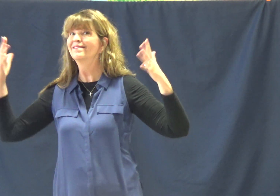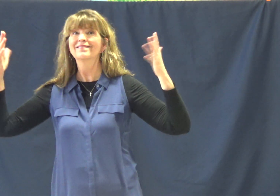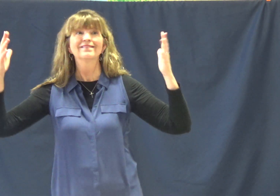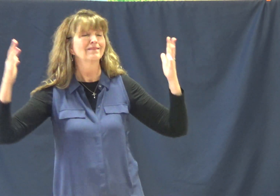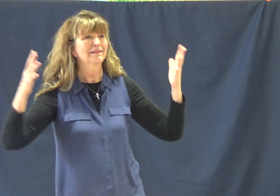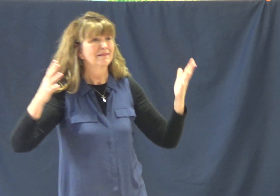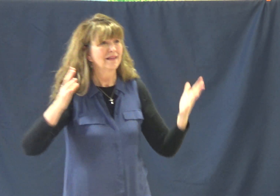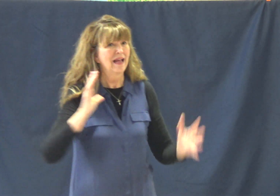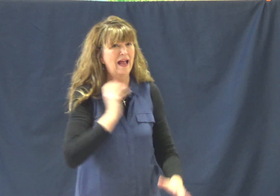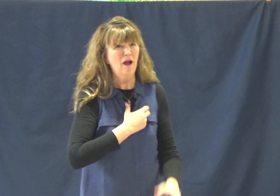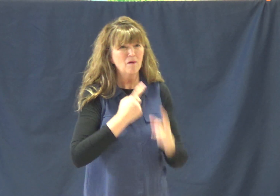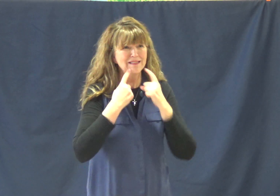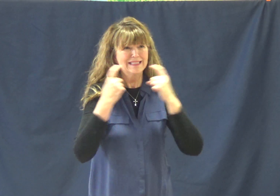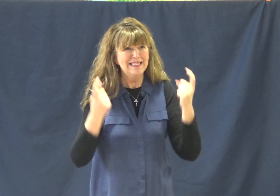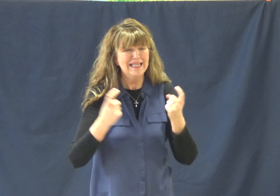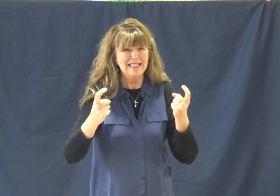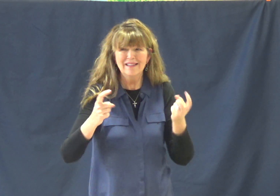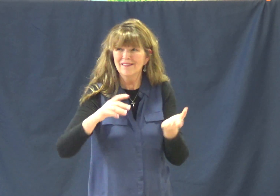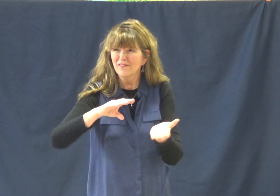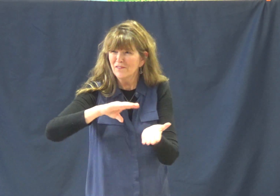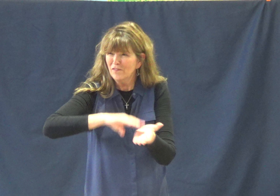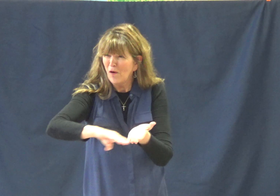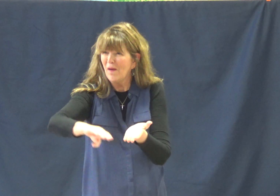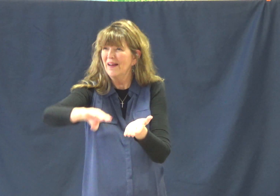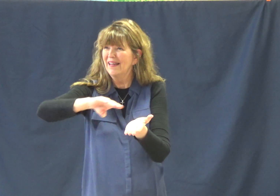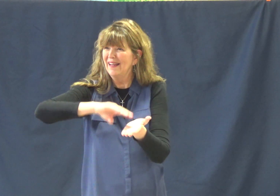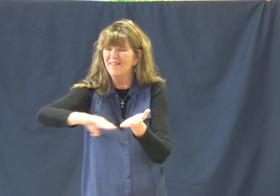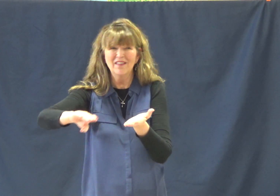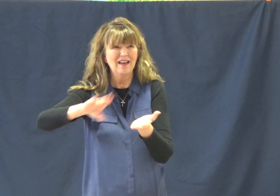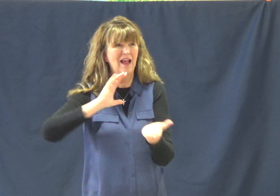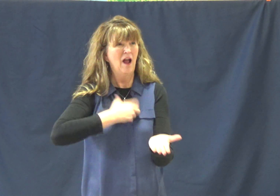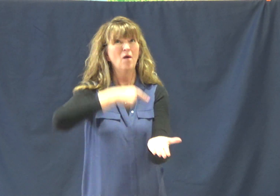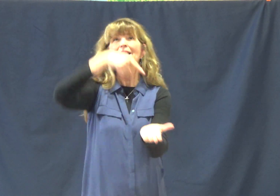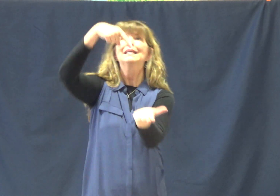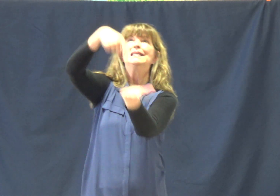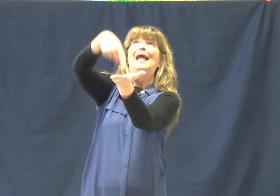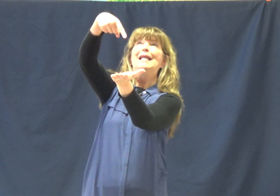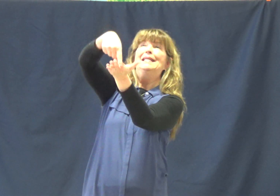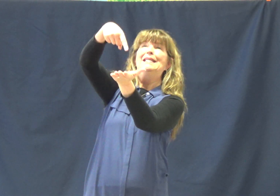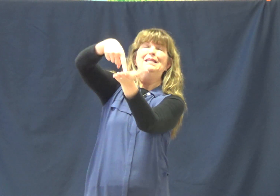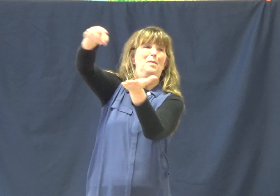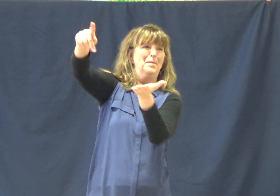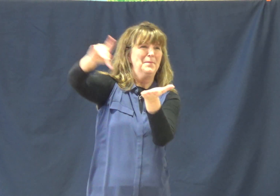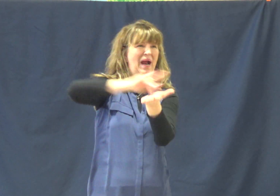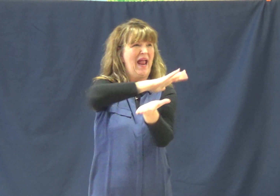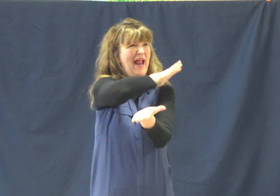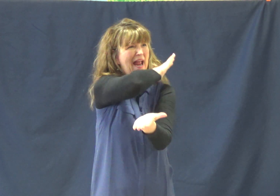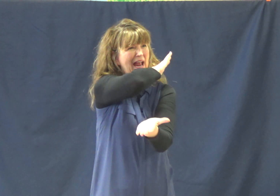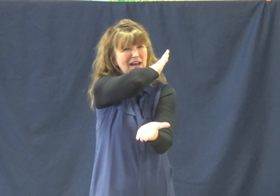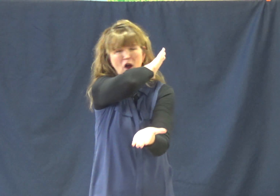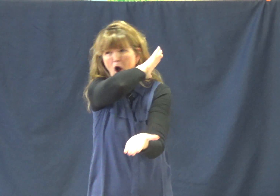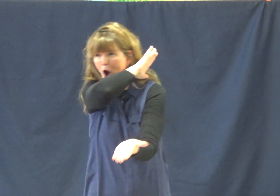praise God, he has forgiven us. We're saved. Our debt is